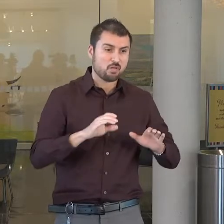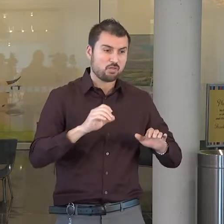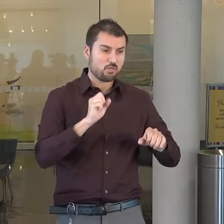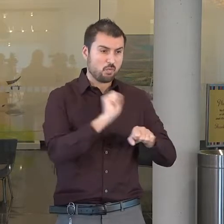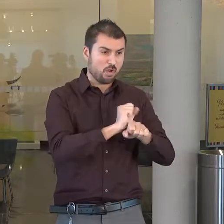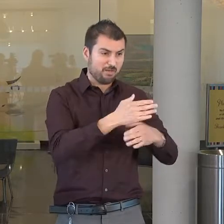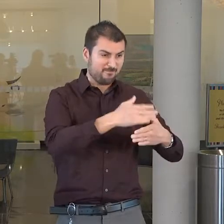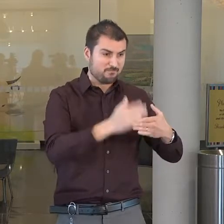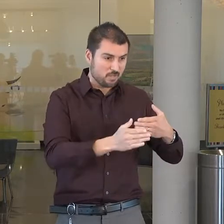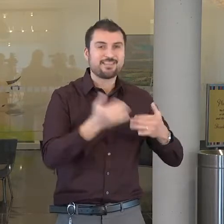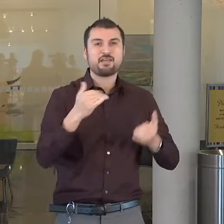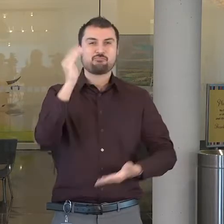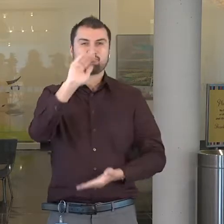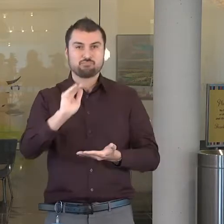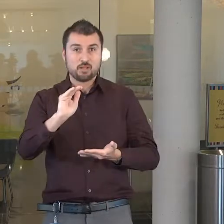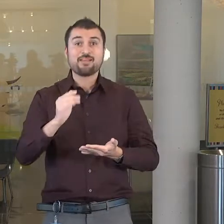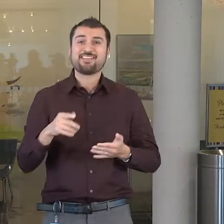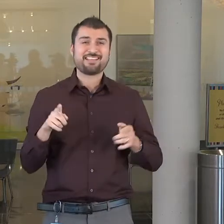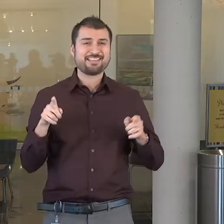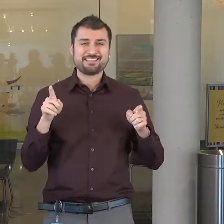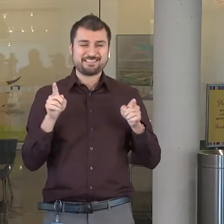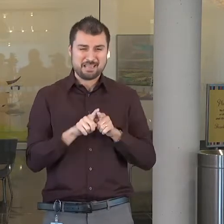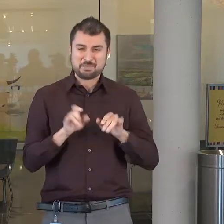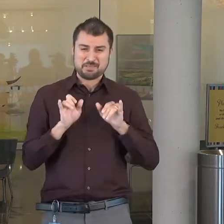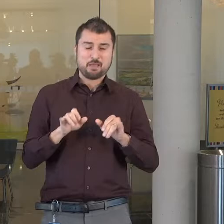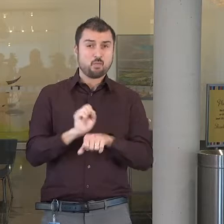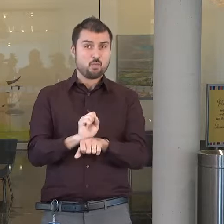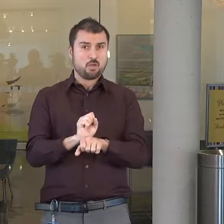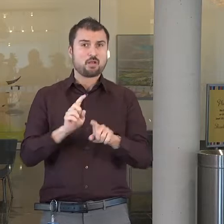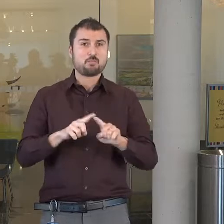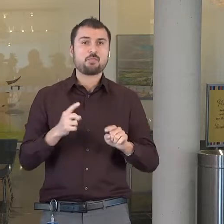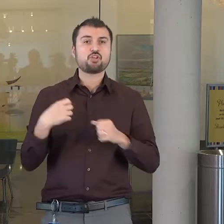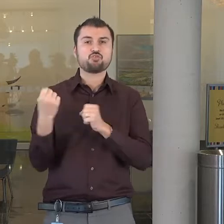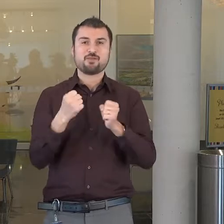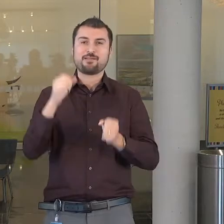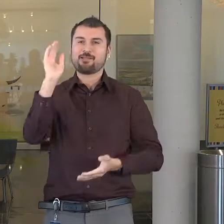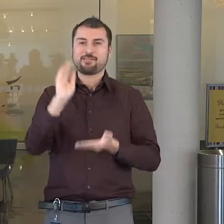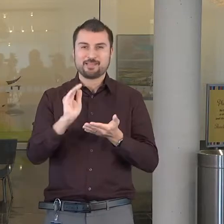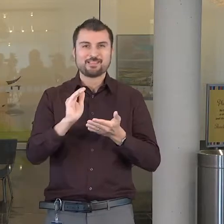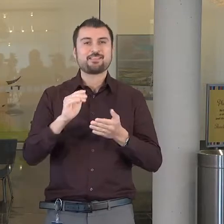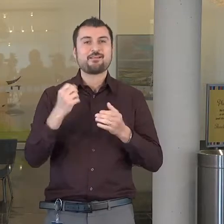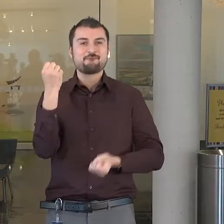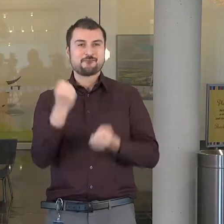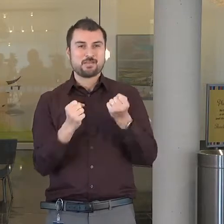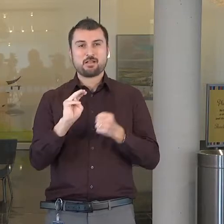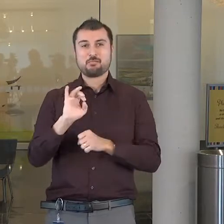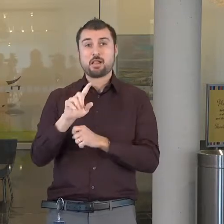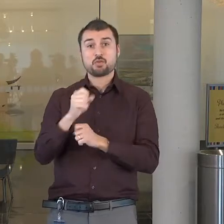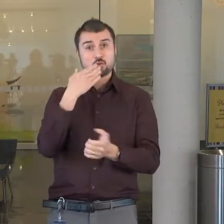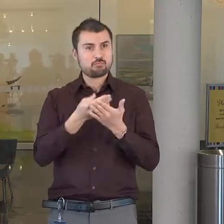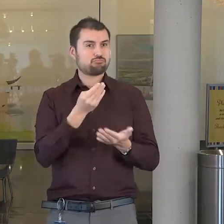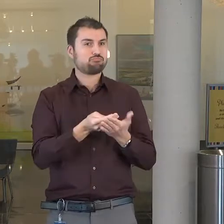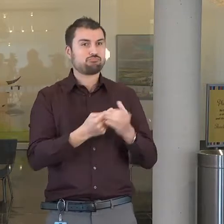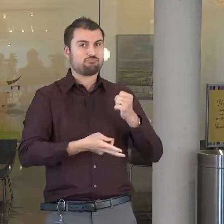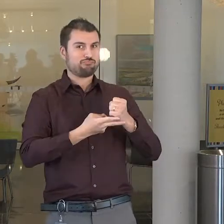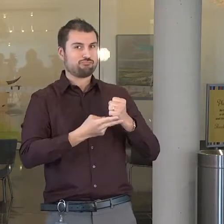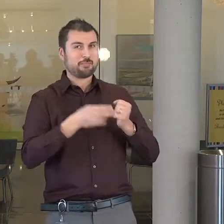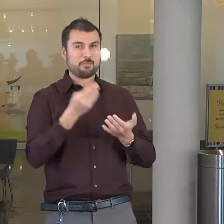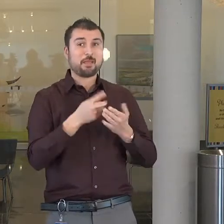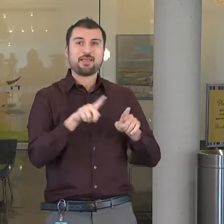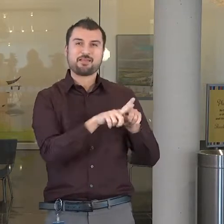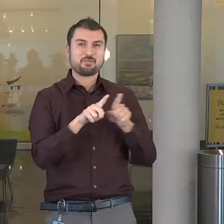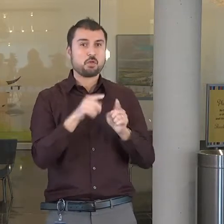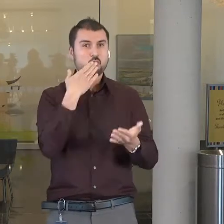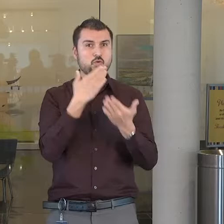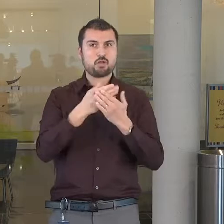able to get the same amount of work done by driving less vehicle miles, which we know is not only good for the pocketbook, but also good for the environment. And